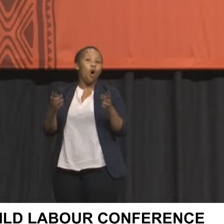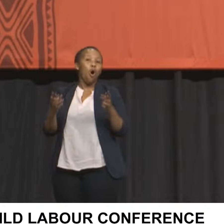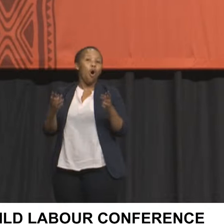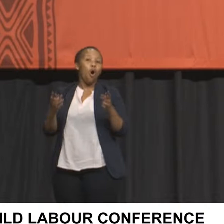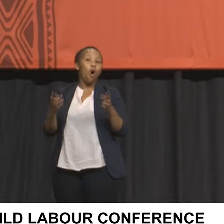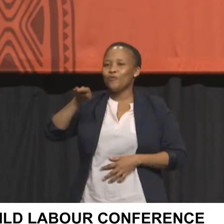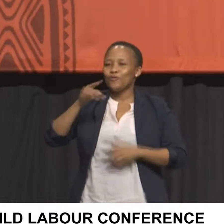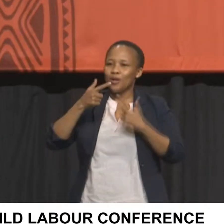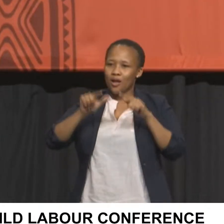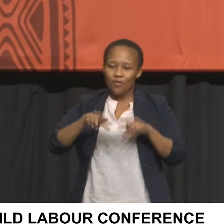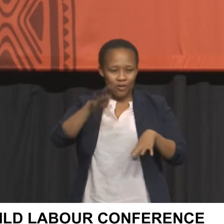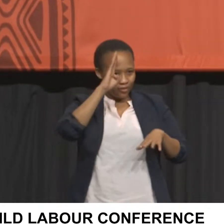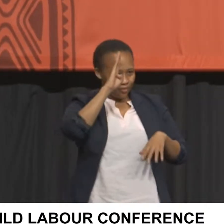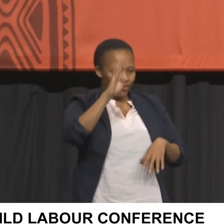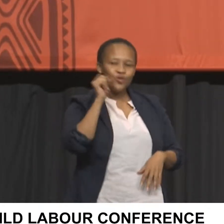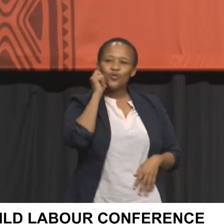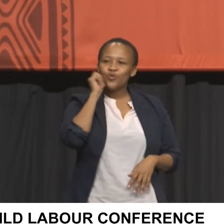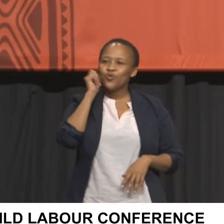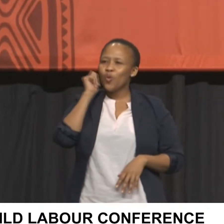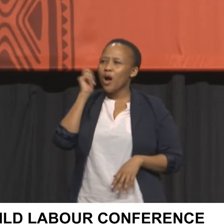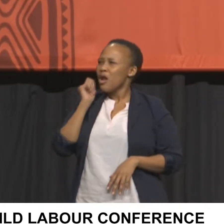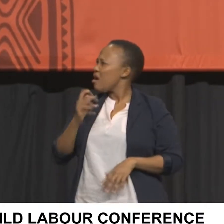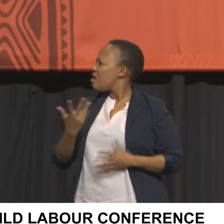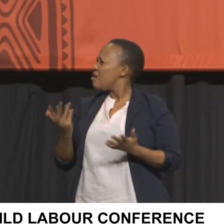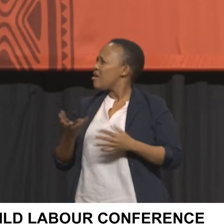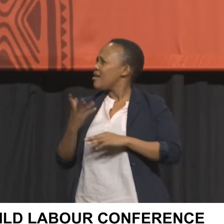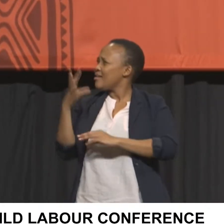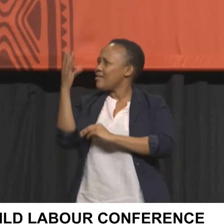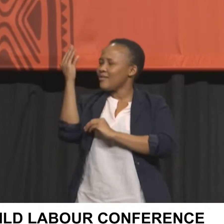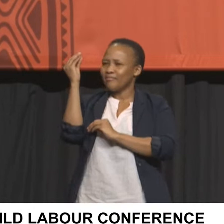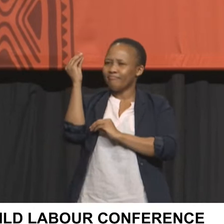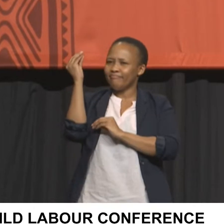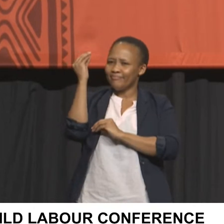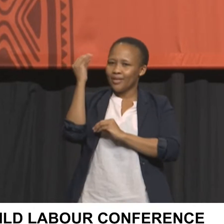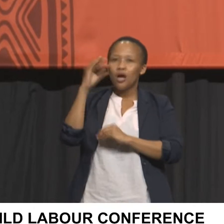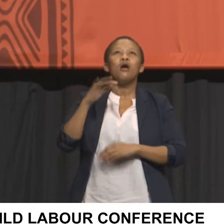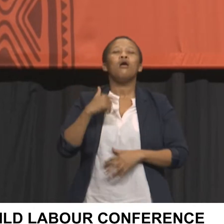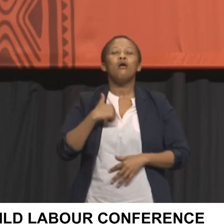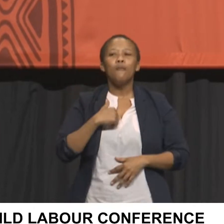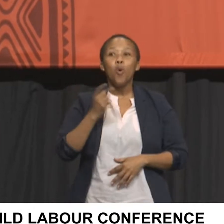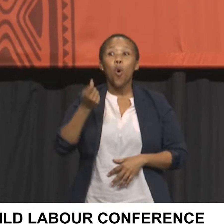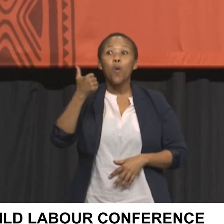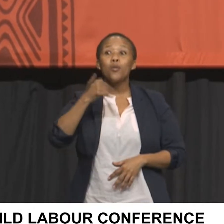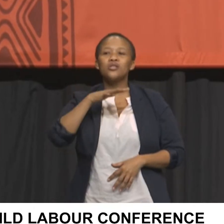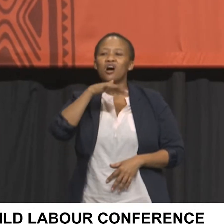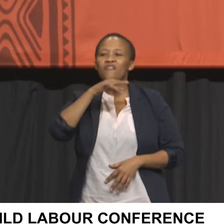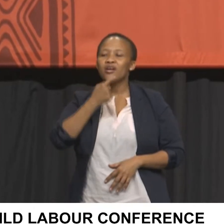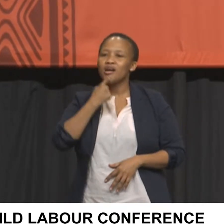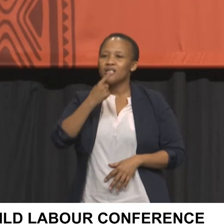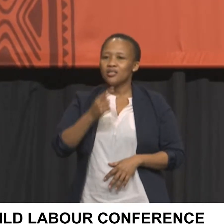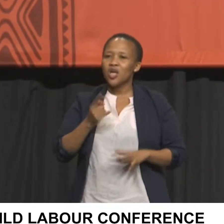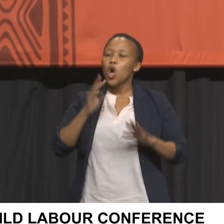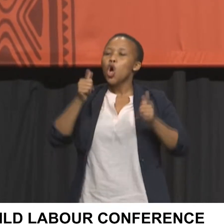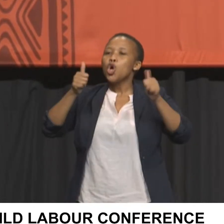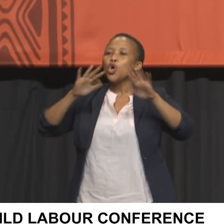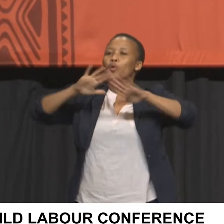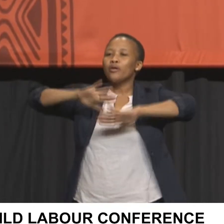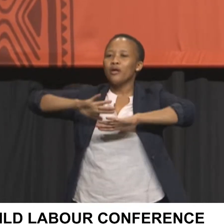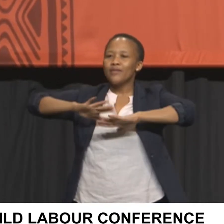afternoon. I was almost at Huenant, but I realized that I'm a little off in my timing.